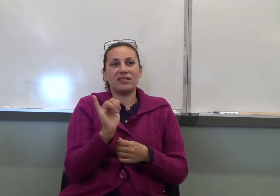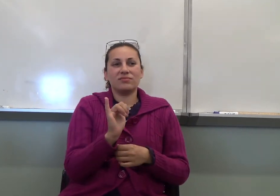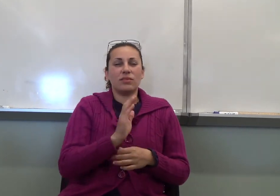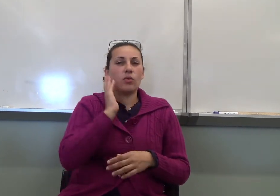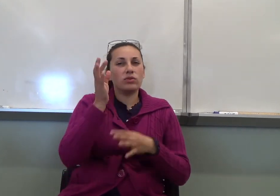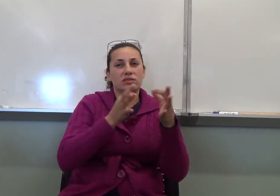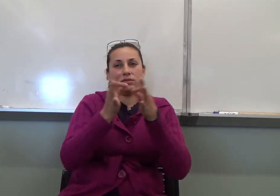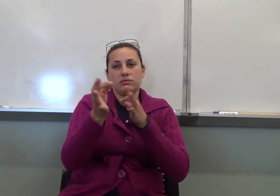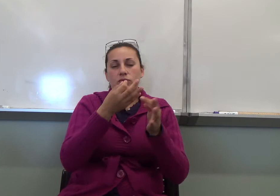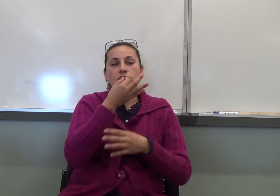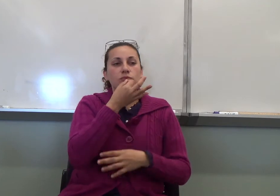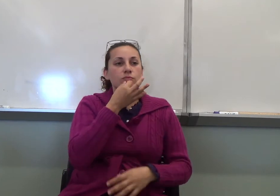just a few minutes.